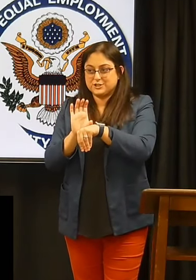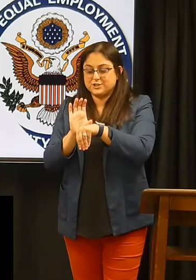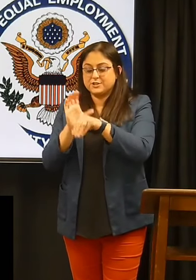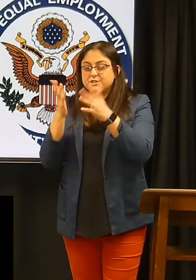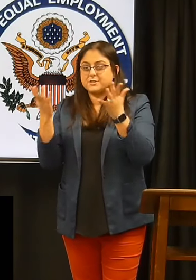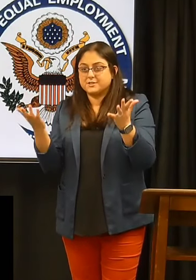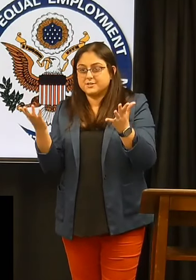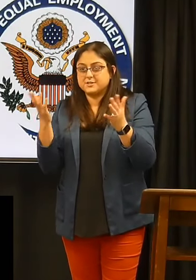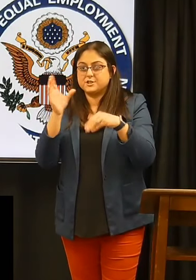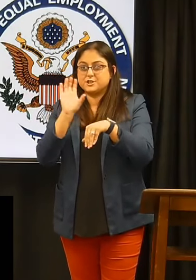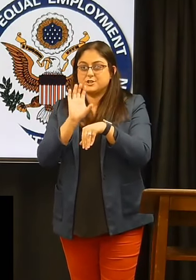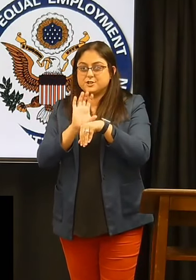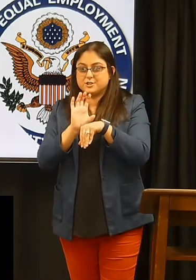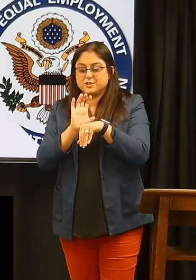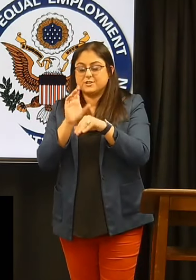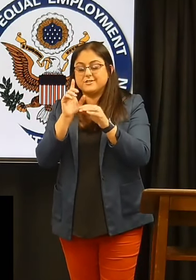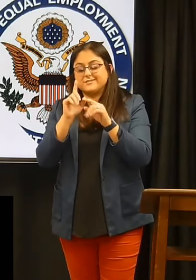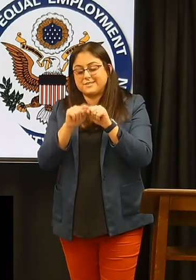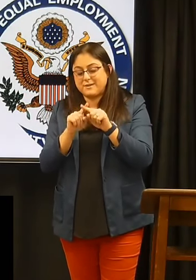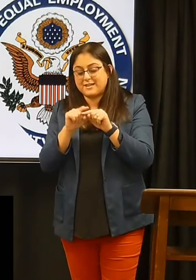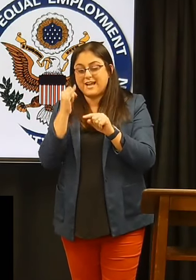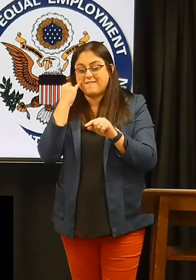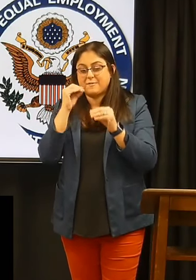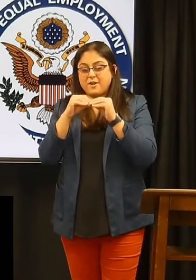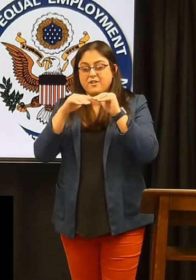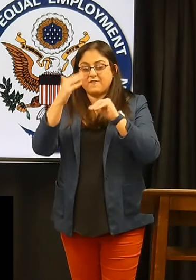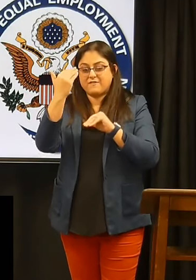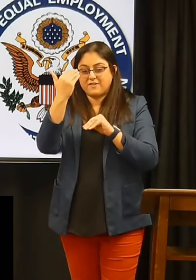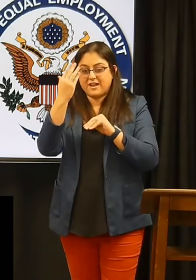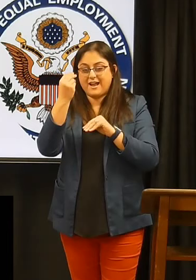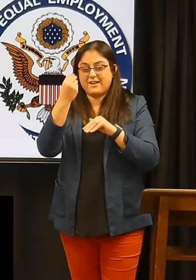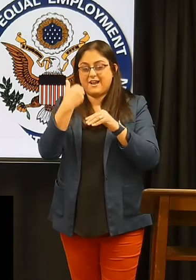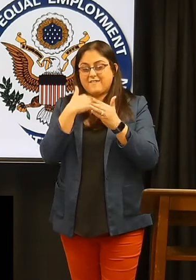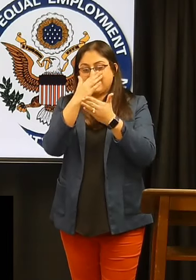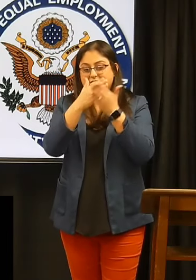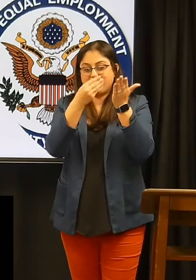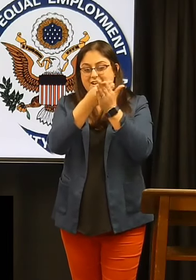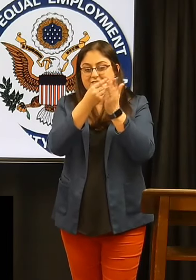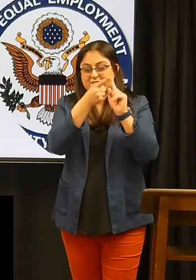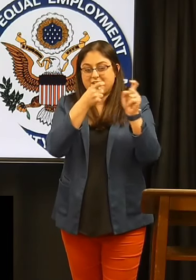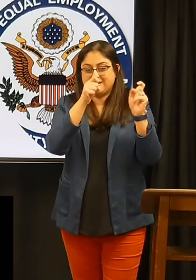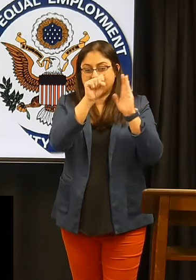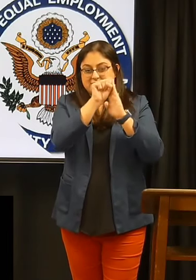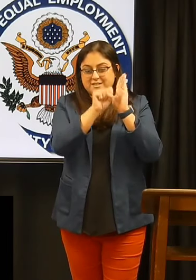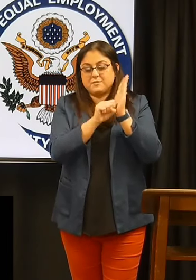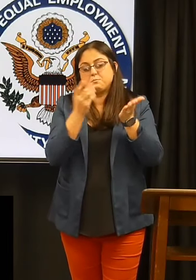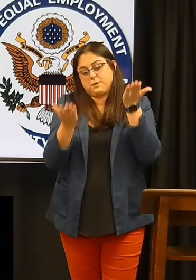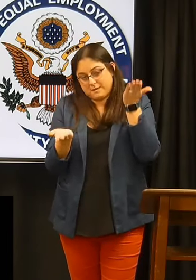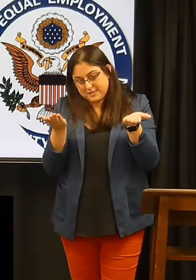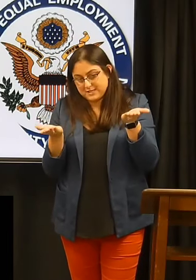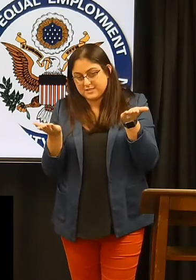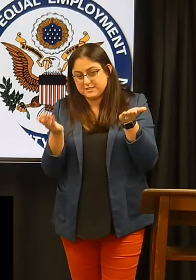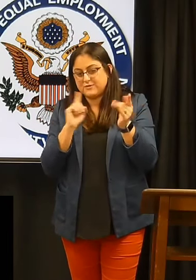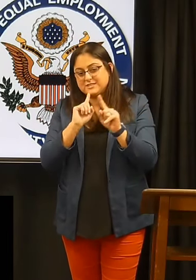And someone asked about churches. So churches, it depends if, again, they have more than 15 employees, and if they